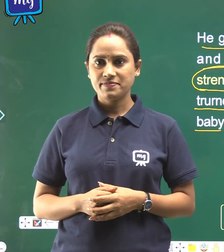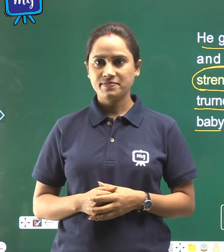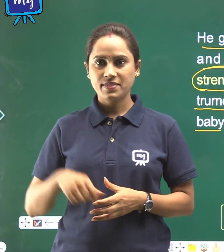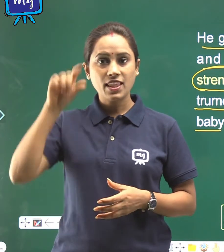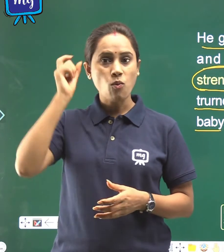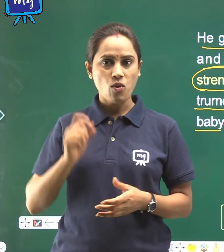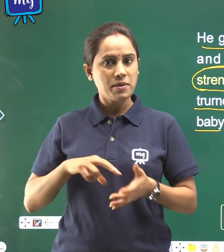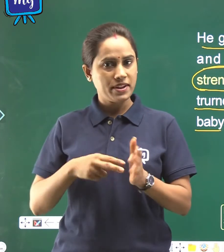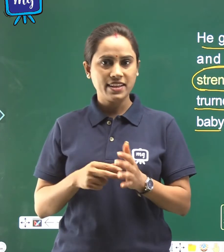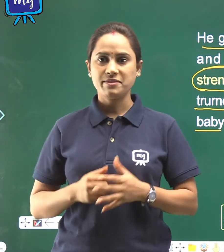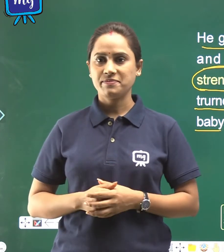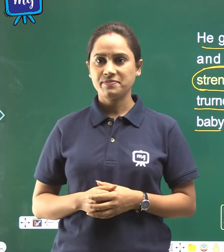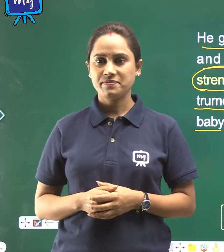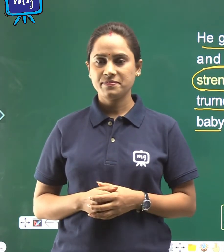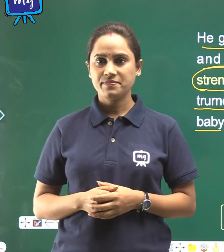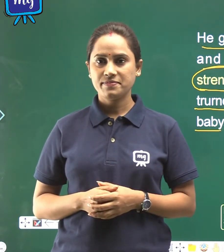Word meaning: